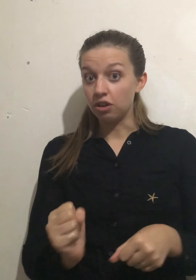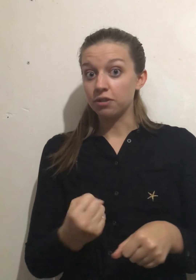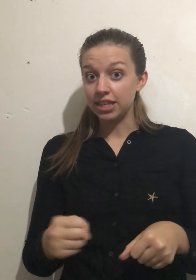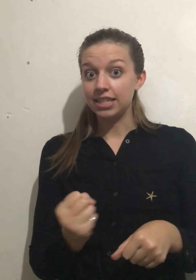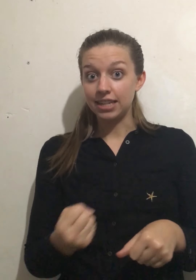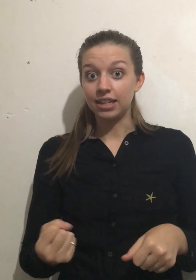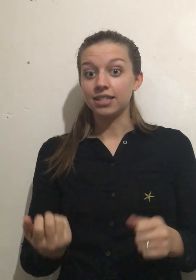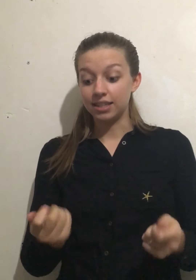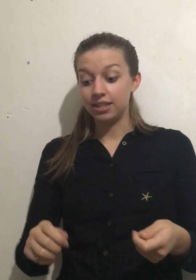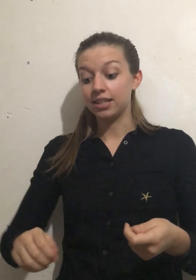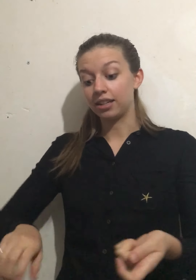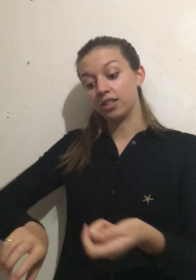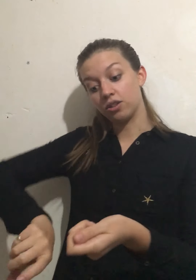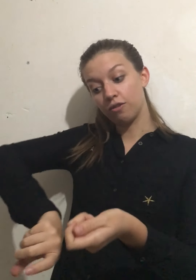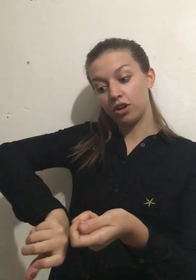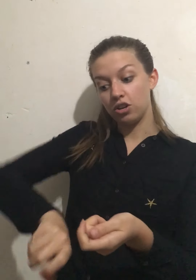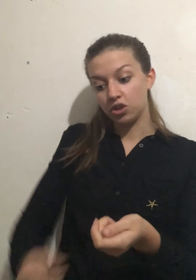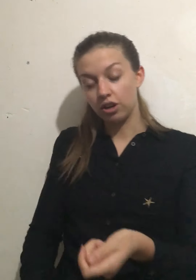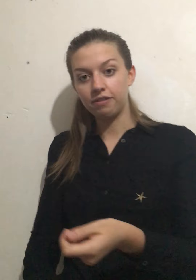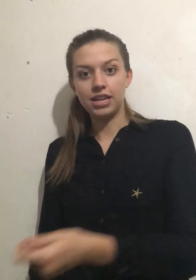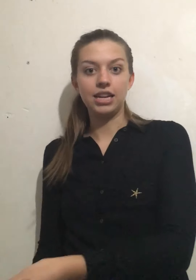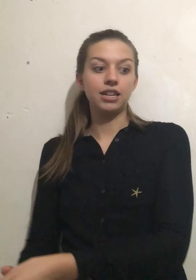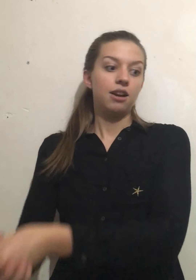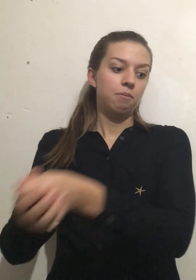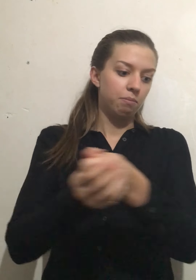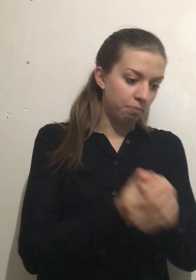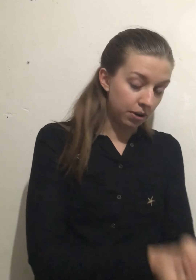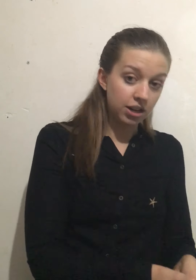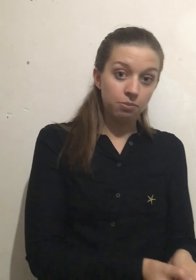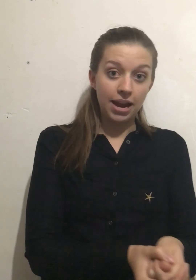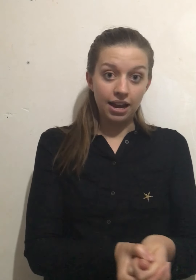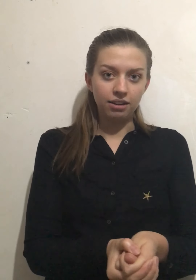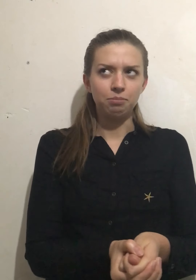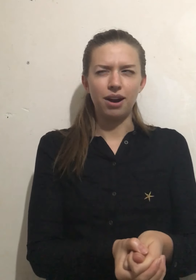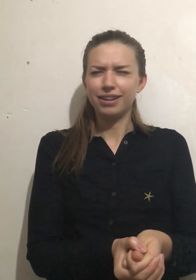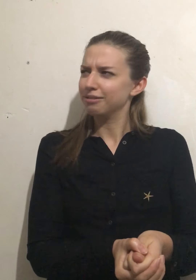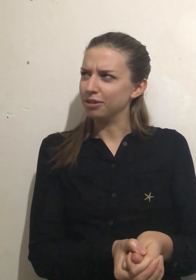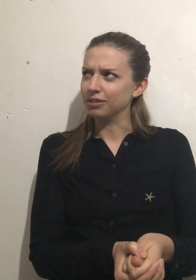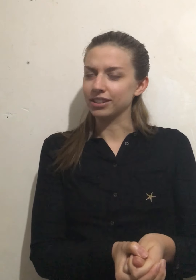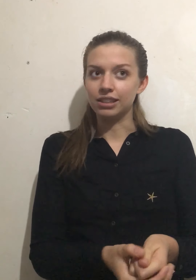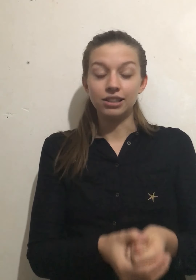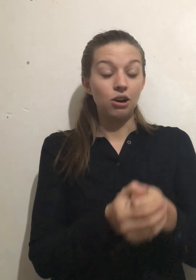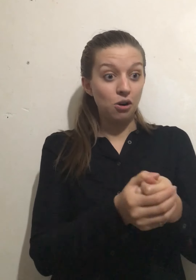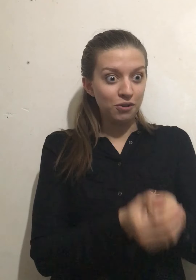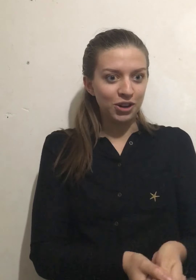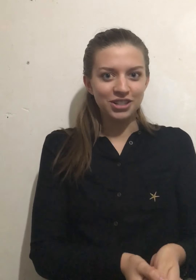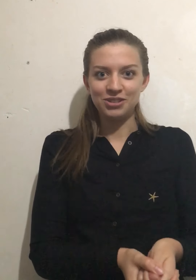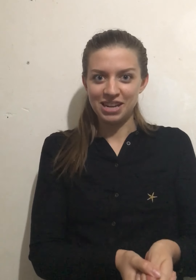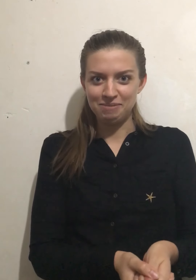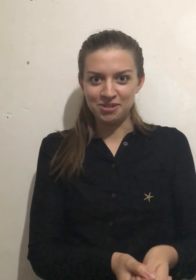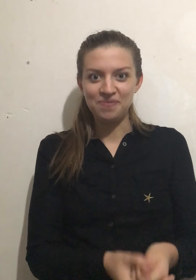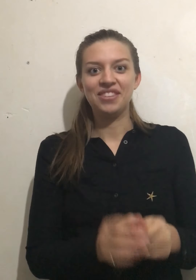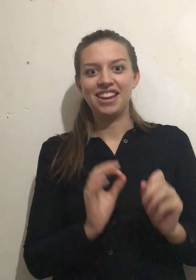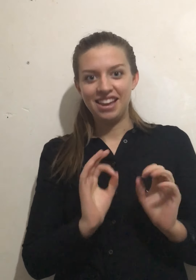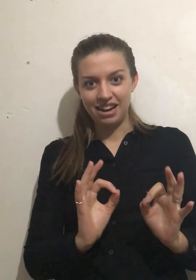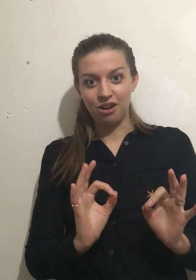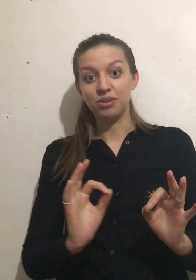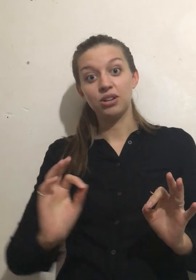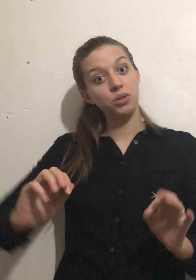for 60 seconds, 60 seconds is over, you turn off the heat, bring your pot, whatever it's called, over to a table. Now, here's where you